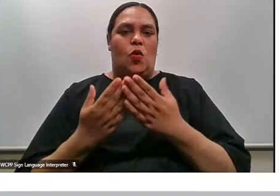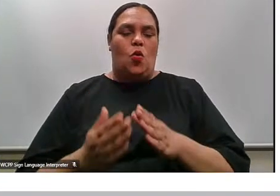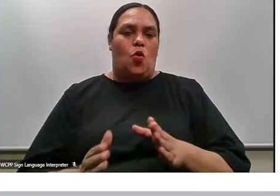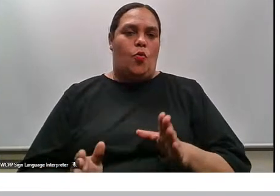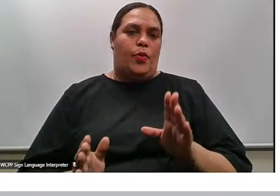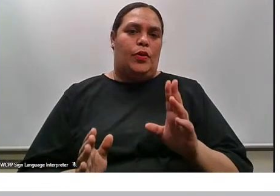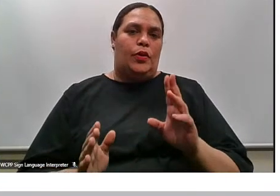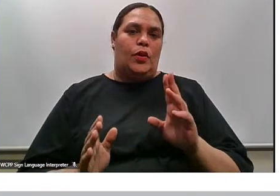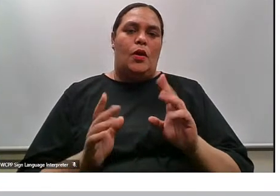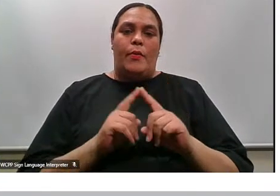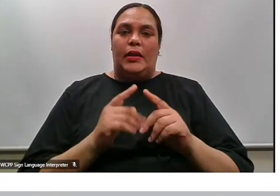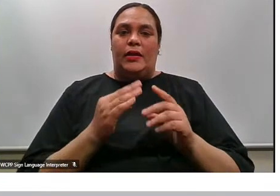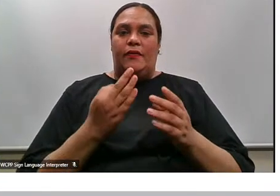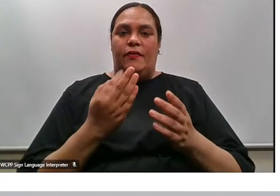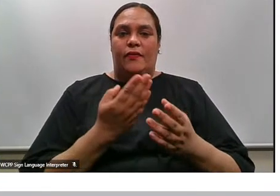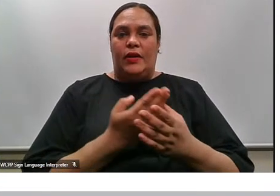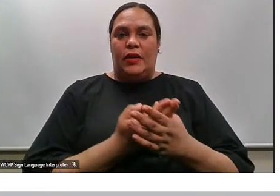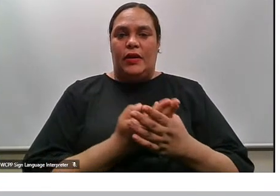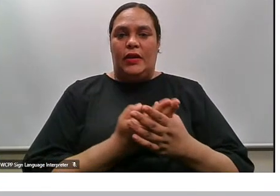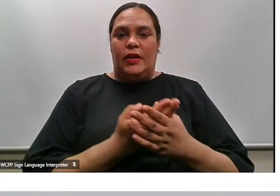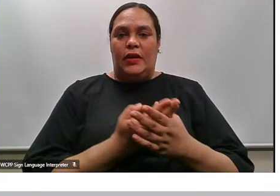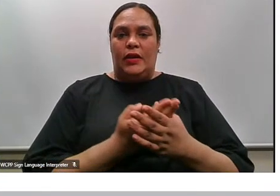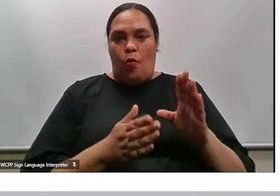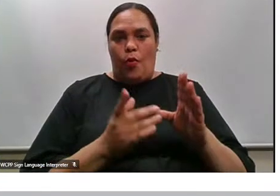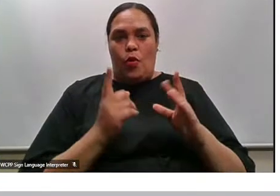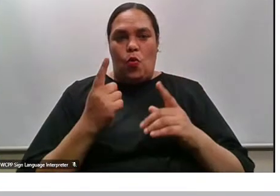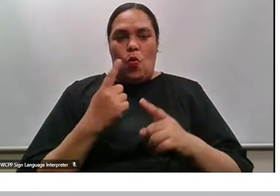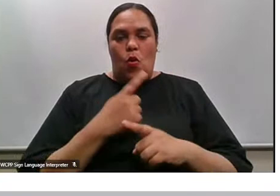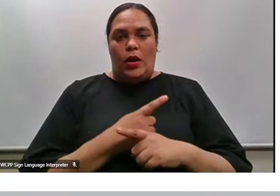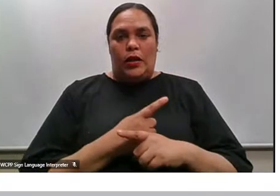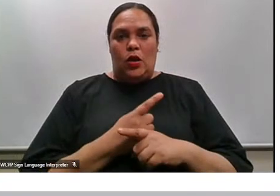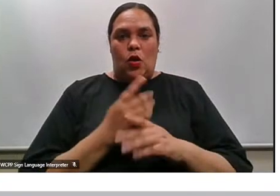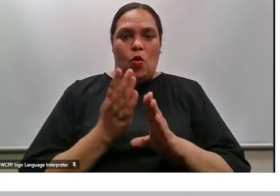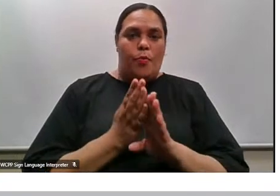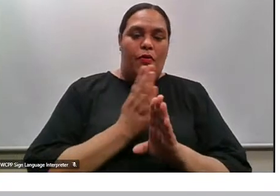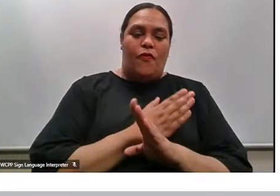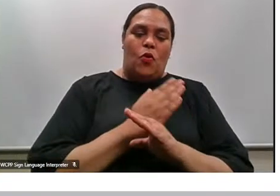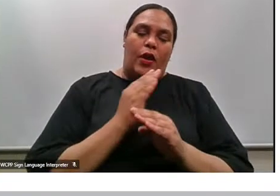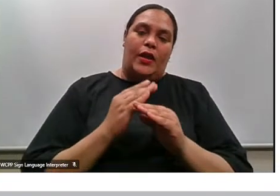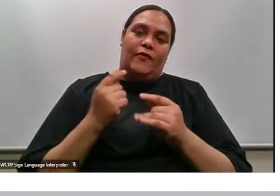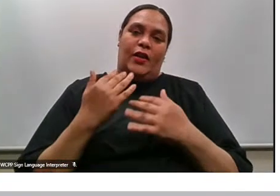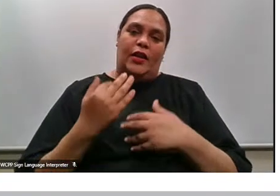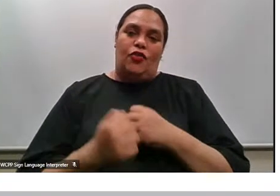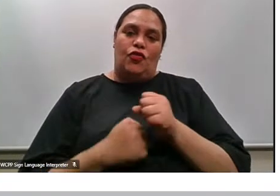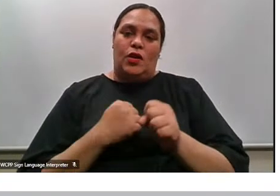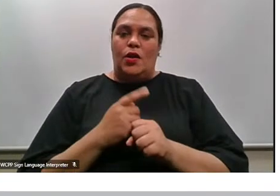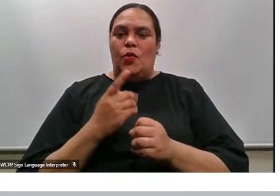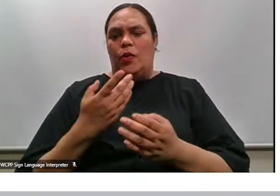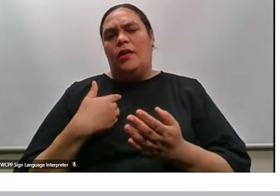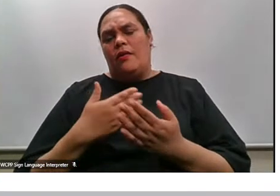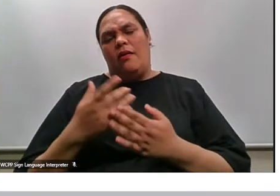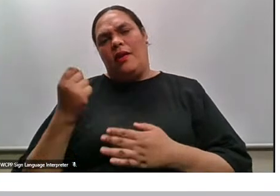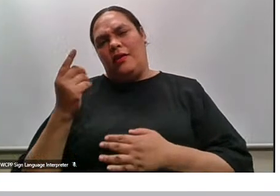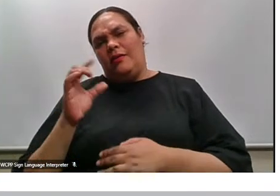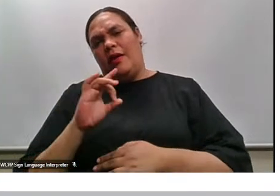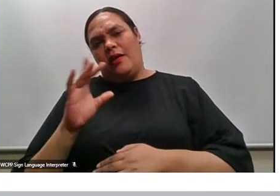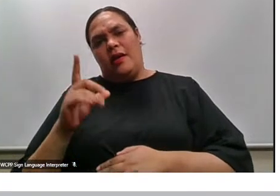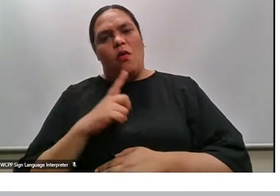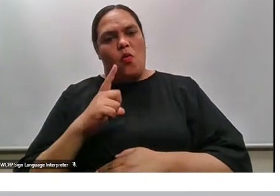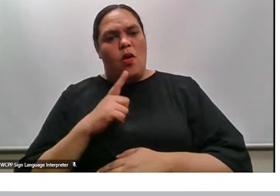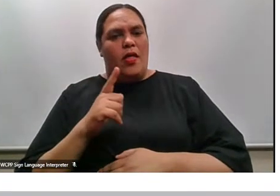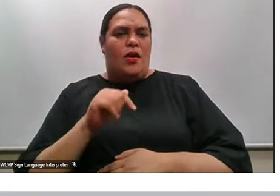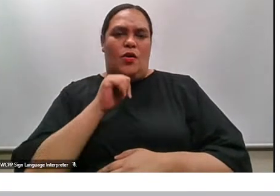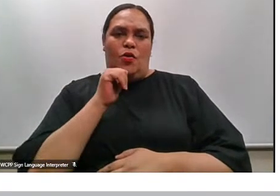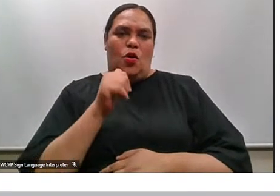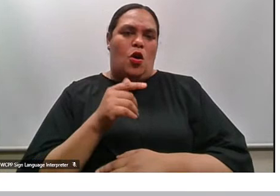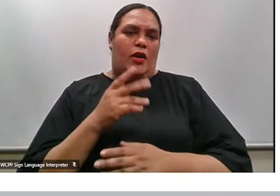know, if the case was opened a day or so before the end of the financial year, one can understand why it has not yet